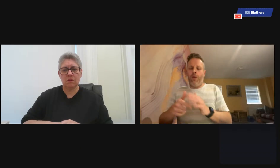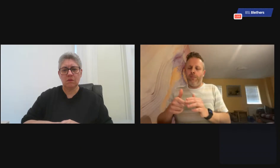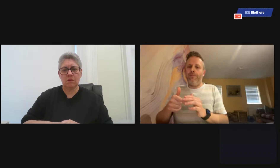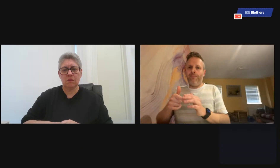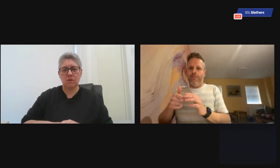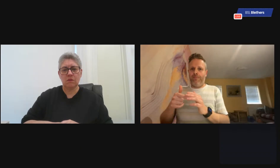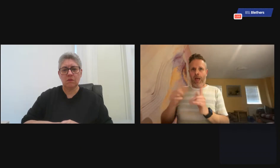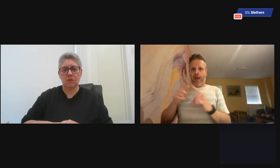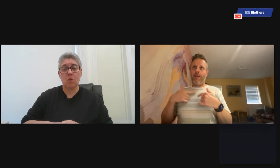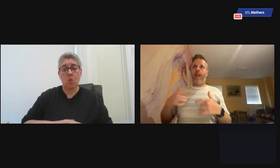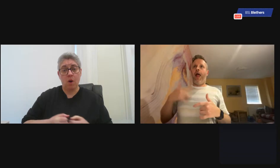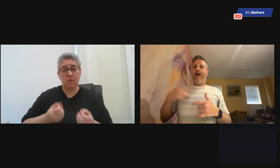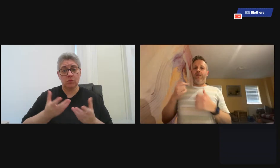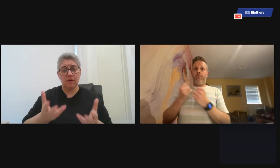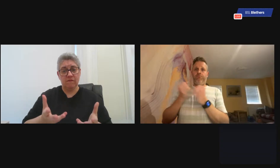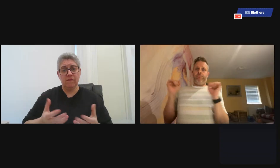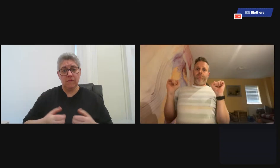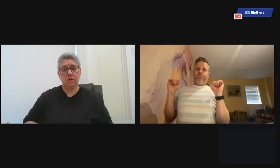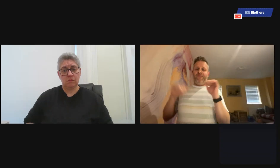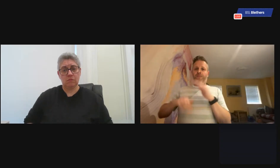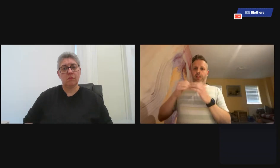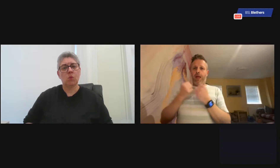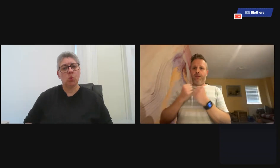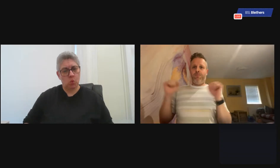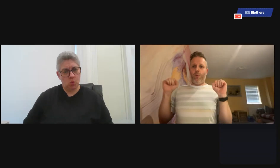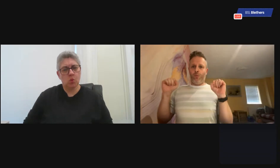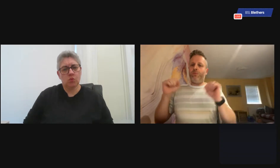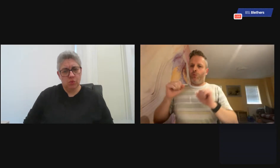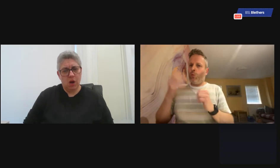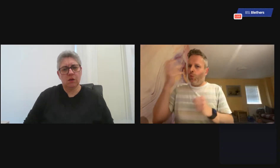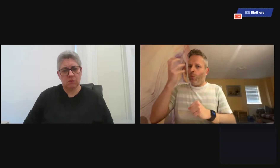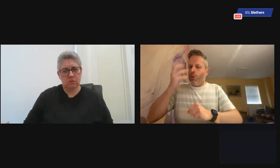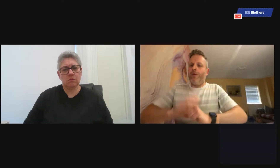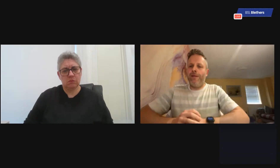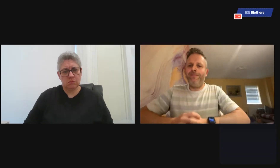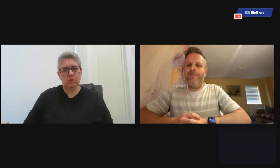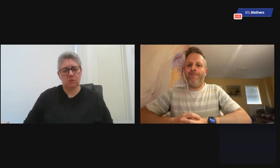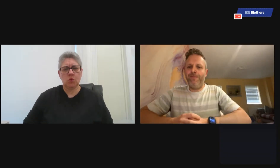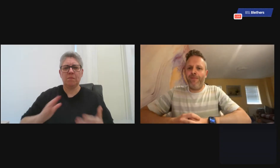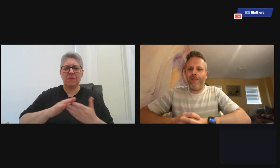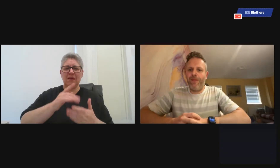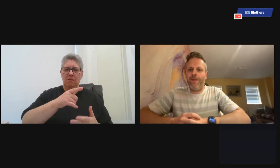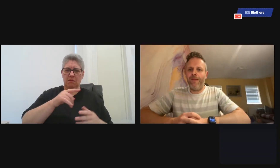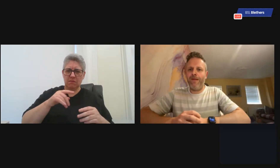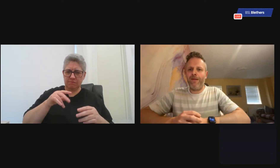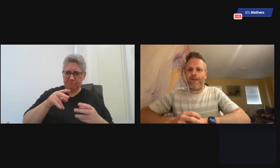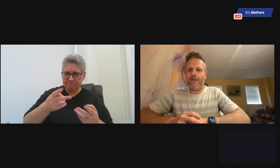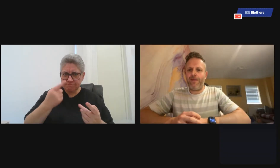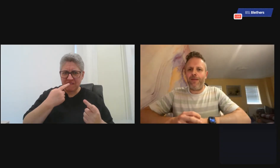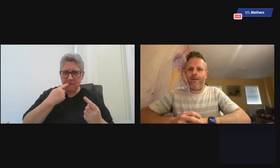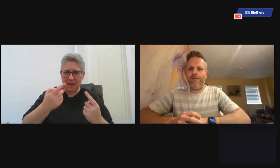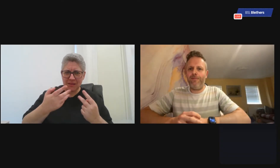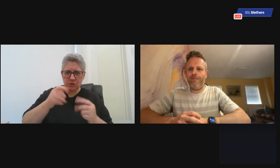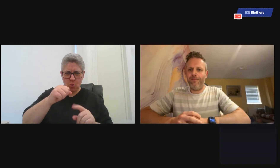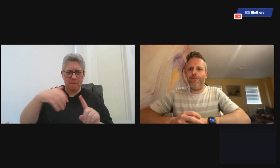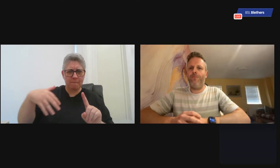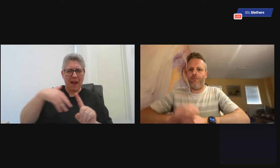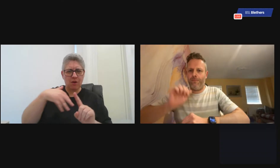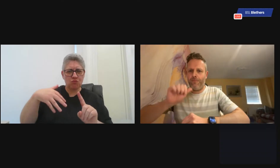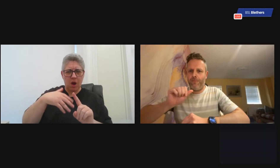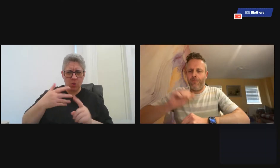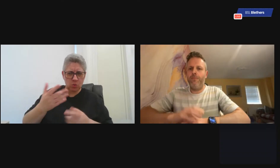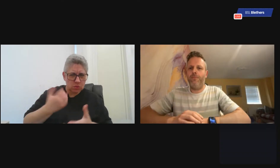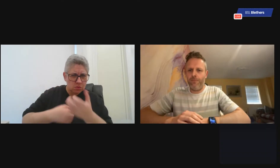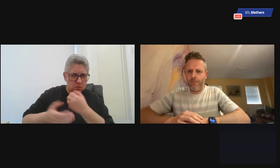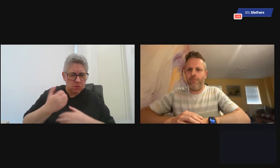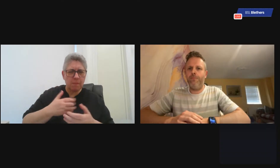my relationships or previous relationships. So pretty in depth. You have to really expose yourself to that. So it's quite intensive.